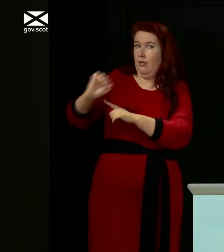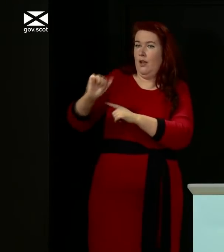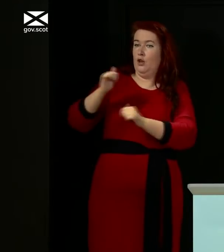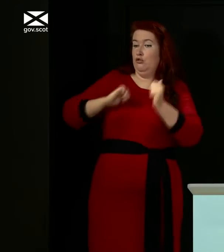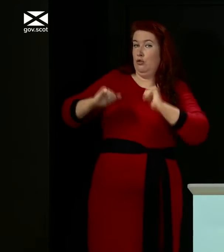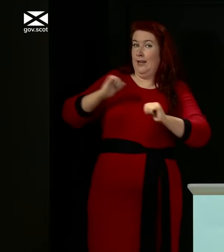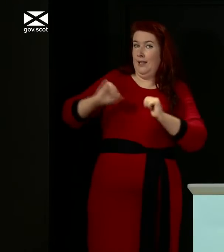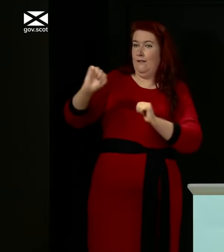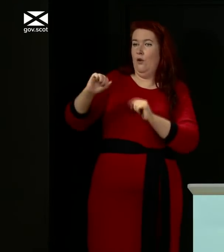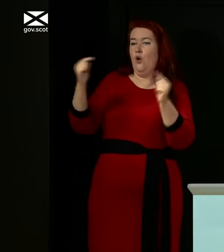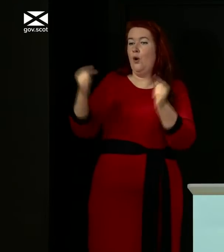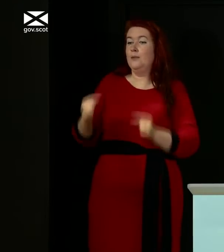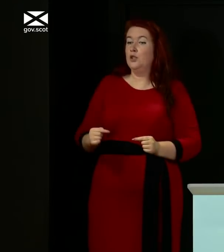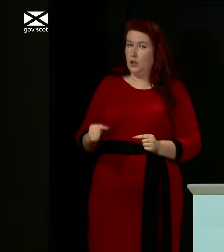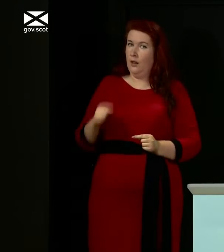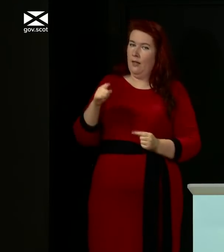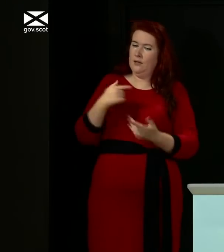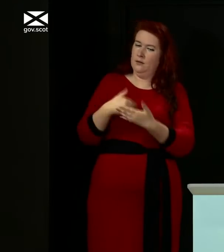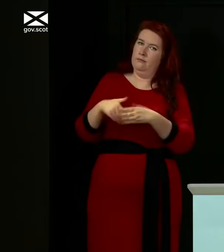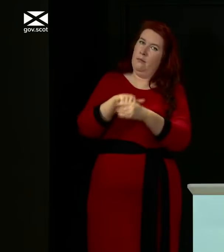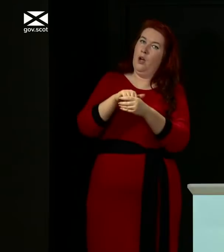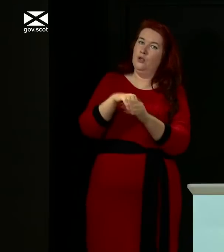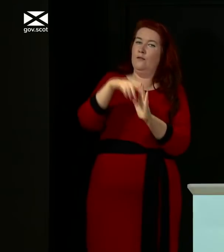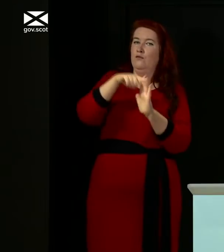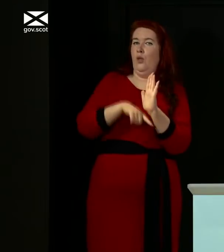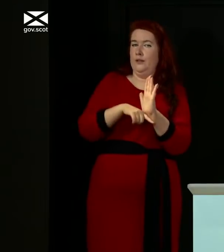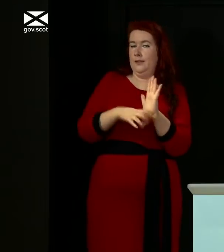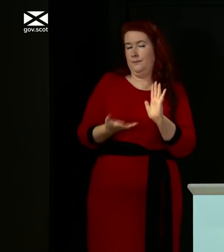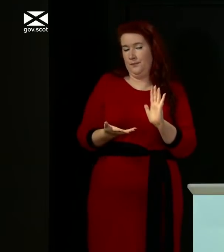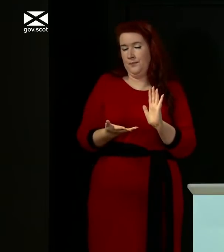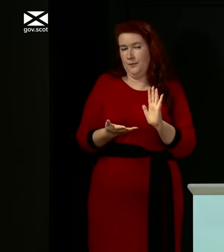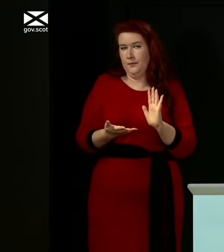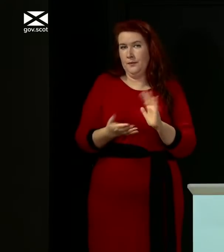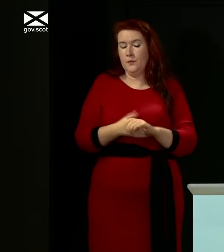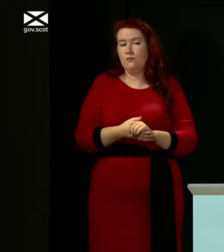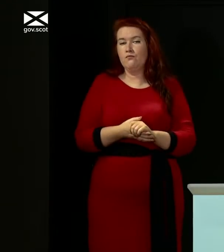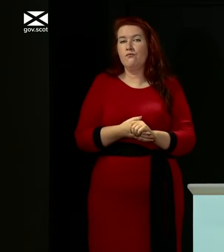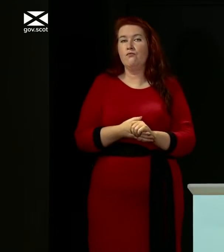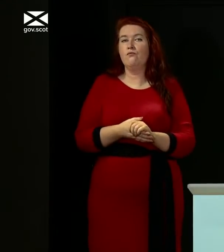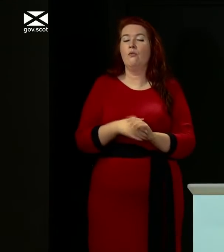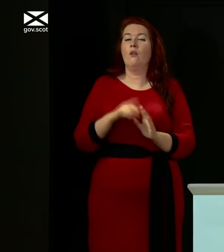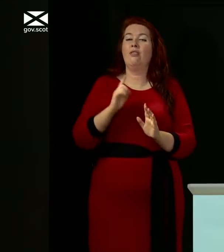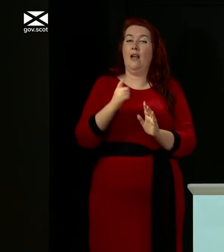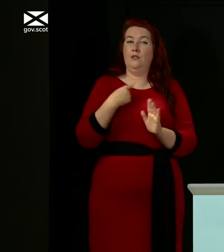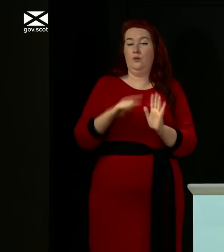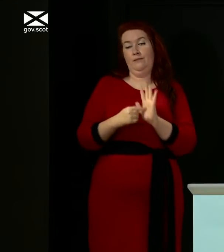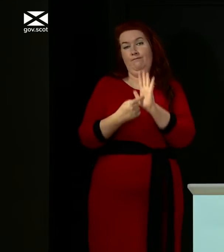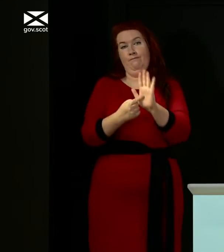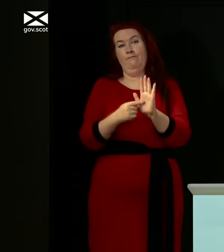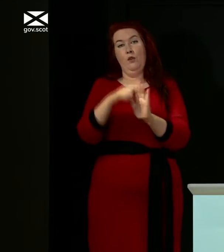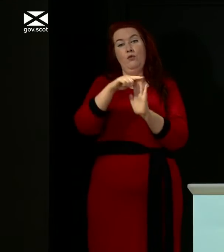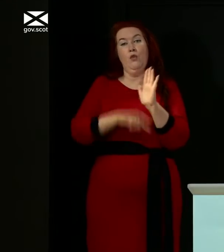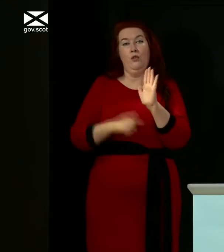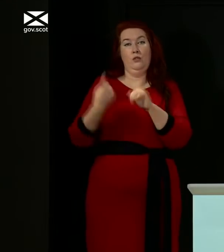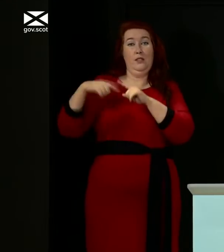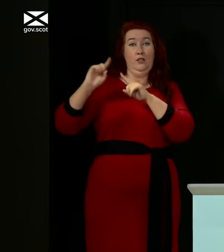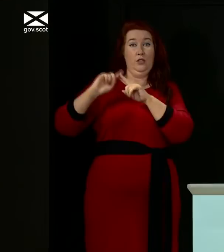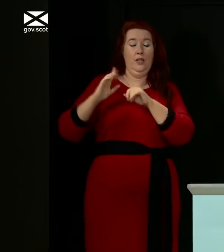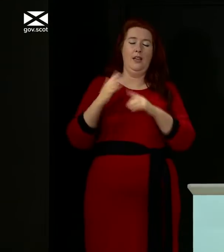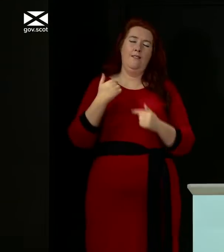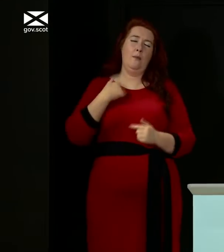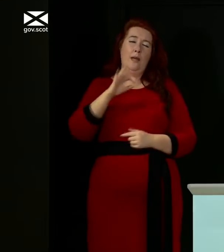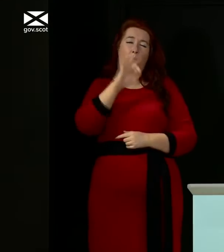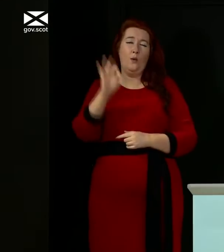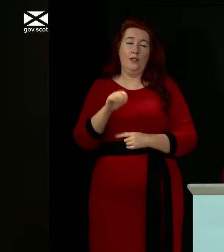for competitions. So that's, as I understand it, what we set out as the rules. For me, the question for